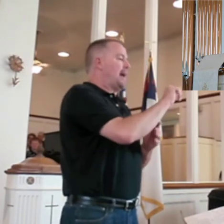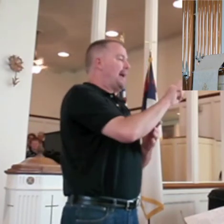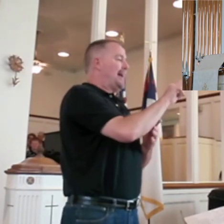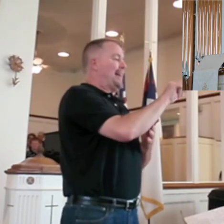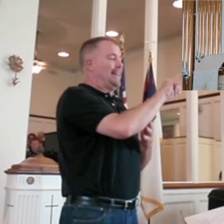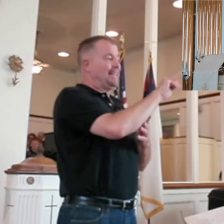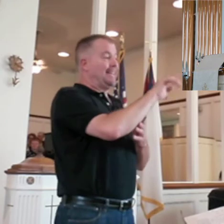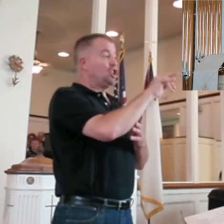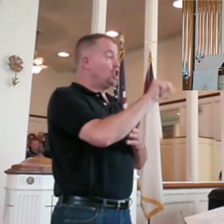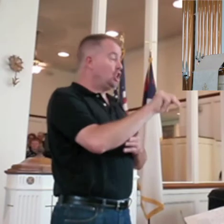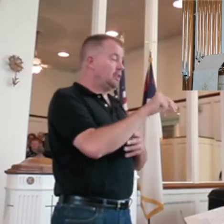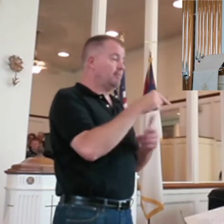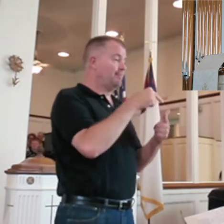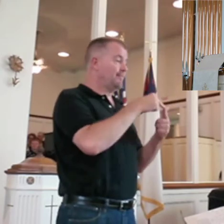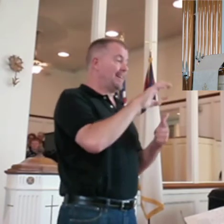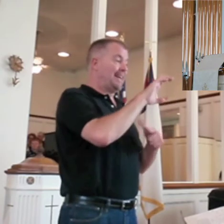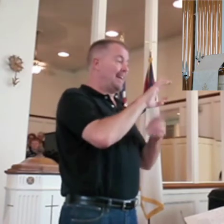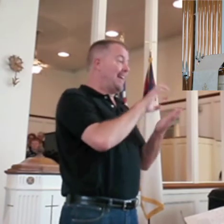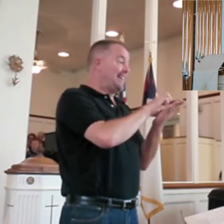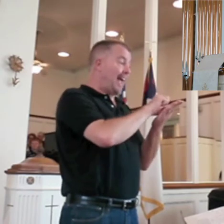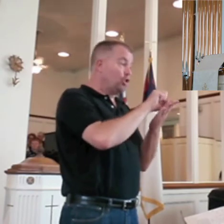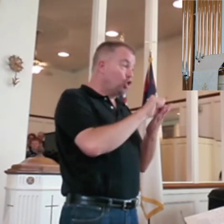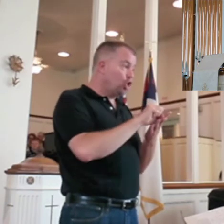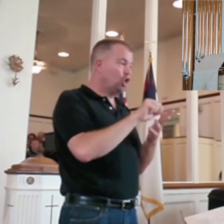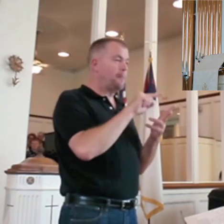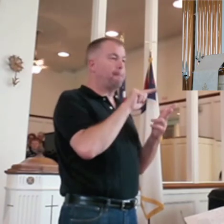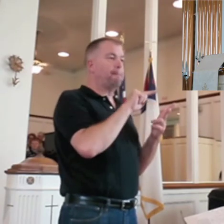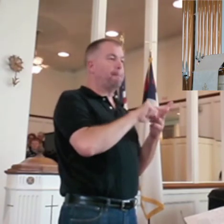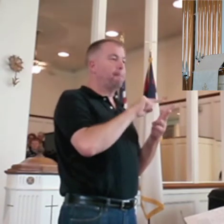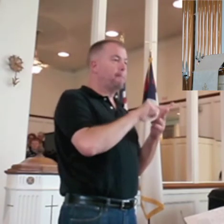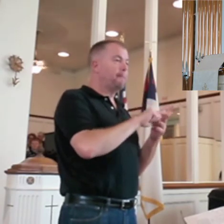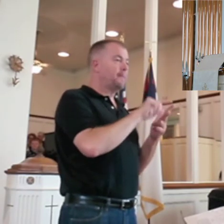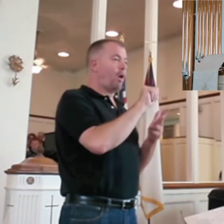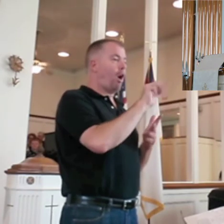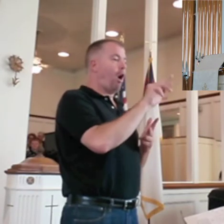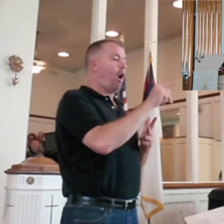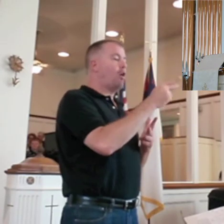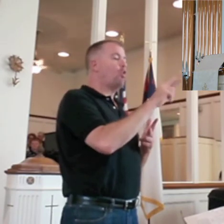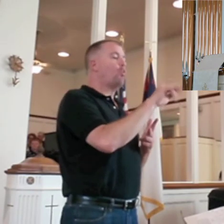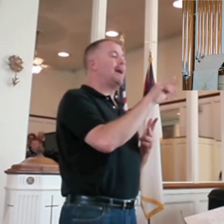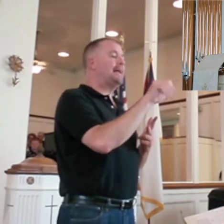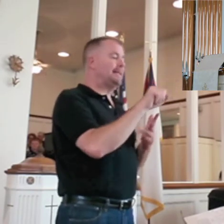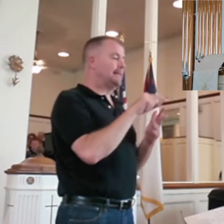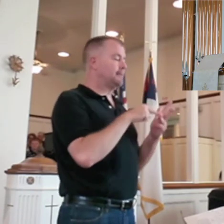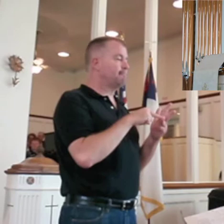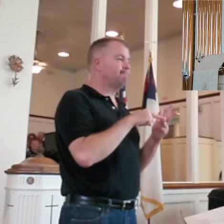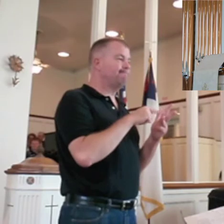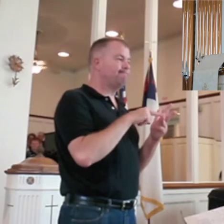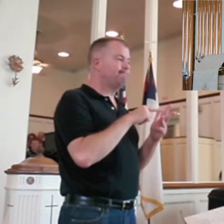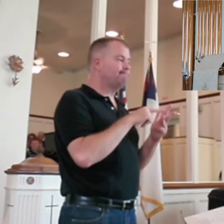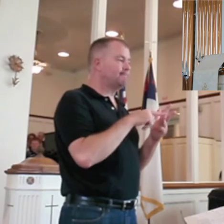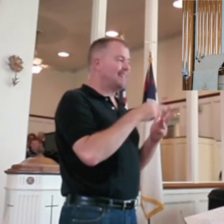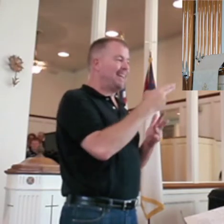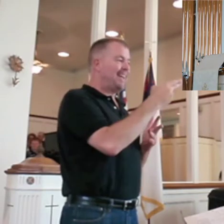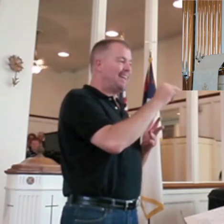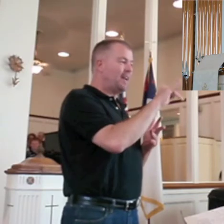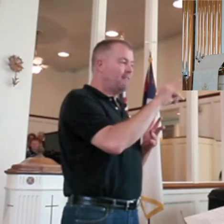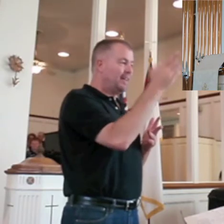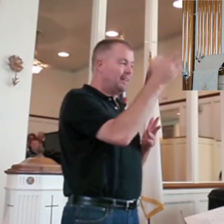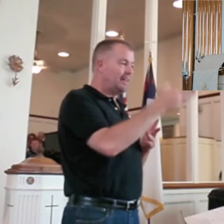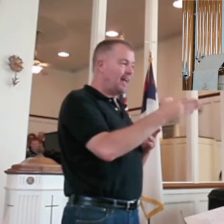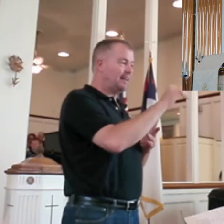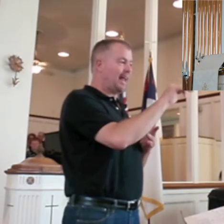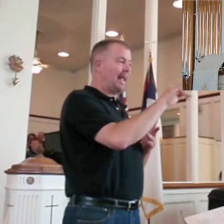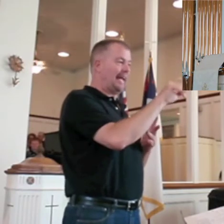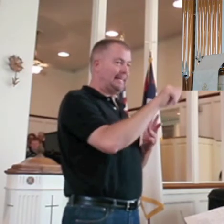our addictions, those of us living with cancer, those of us living with crippling arthritis, those among us living